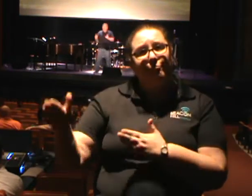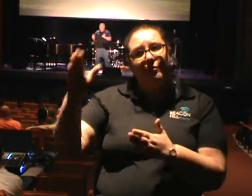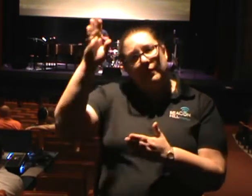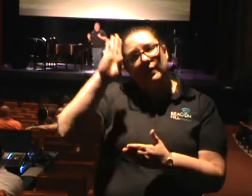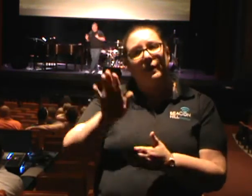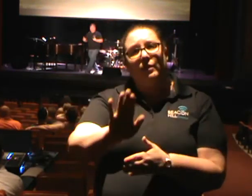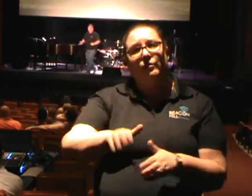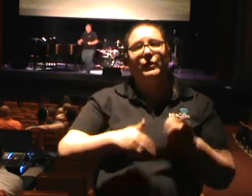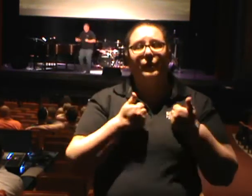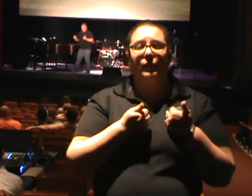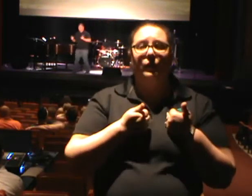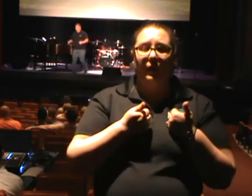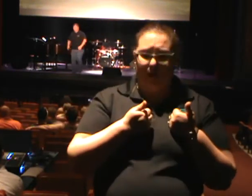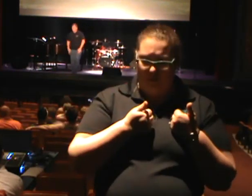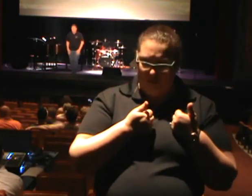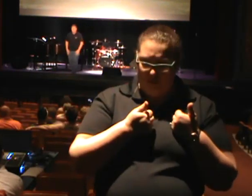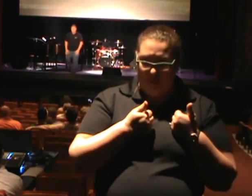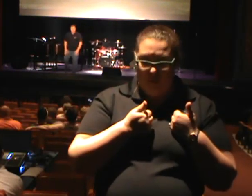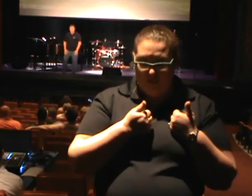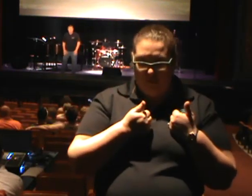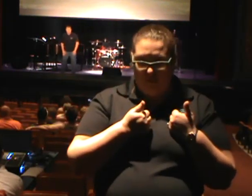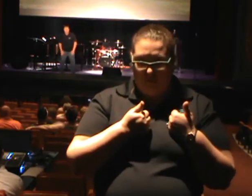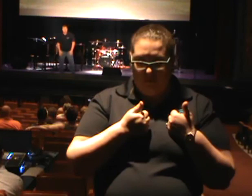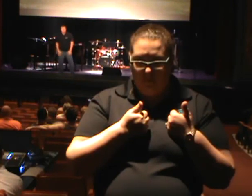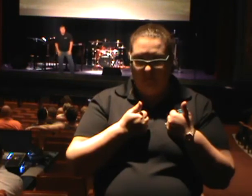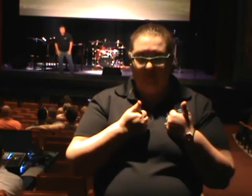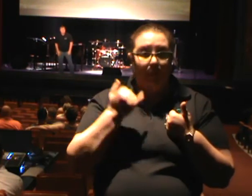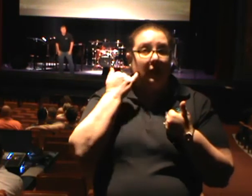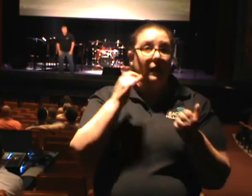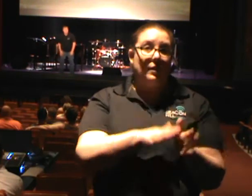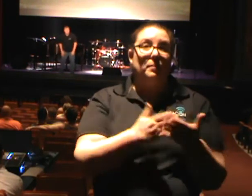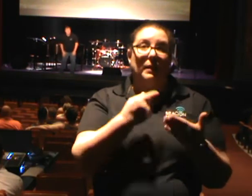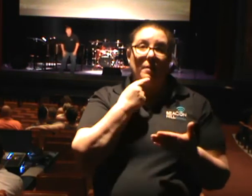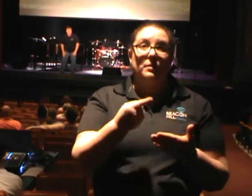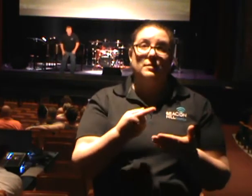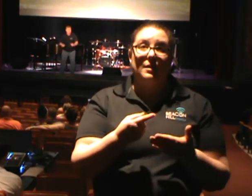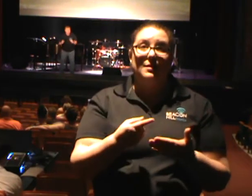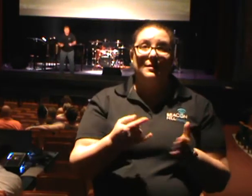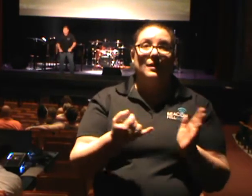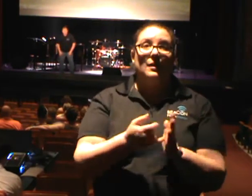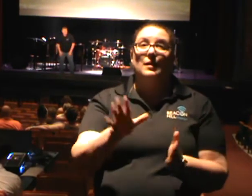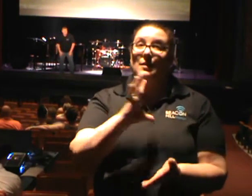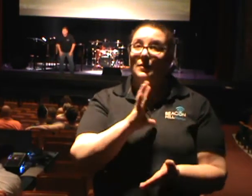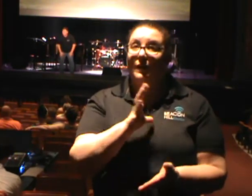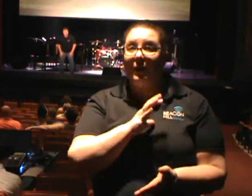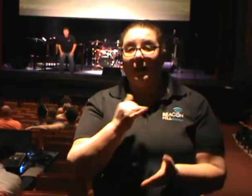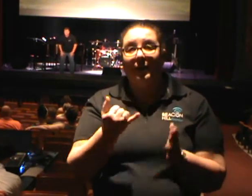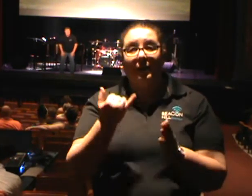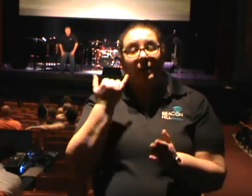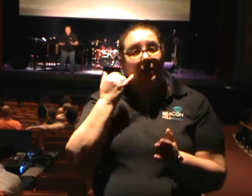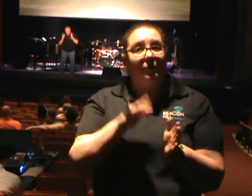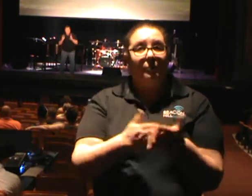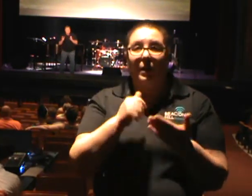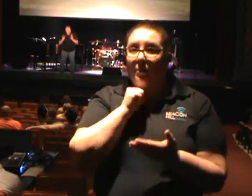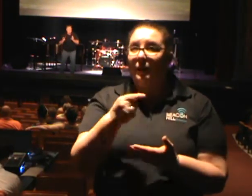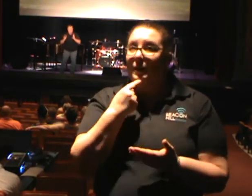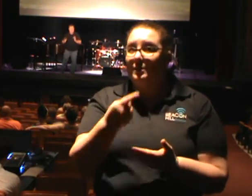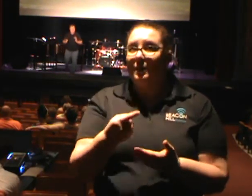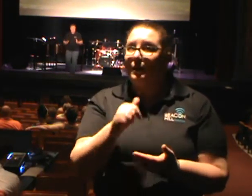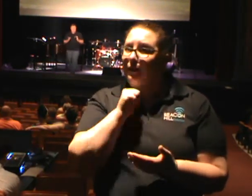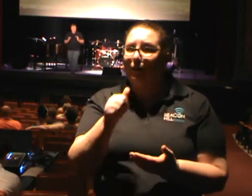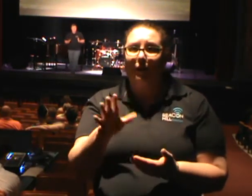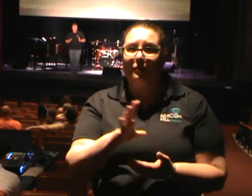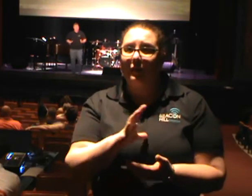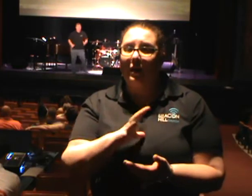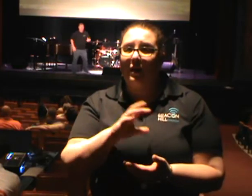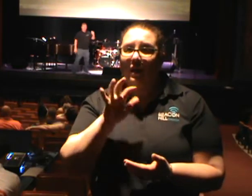life, I can got news for you this morning. If the Bible says it, it's okay. If it doesn't say it, it's not okay. It's not that